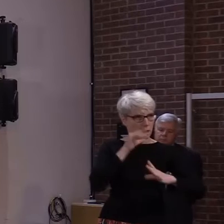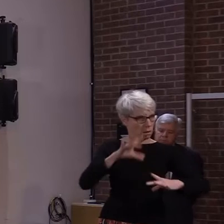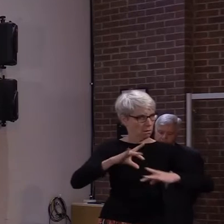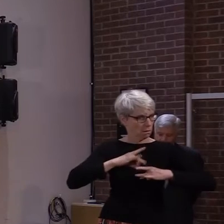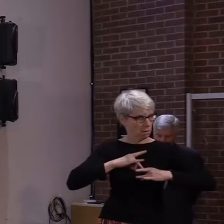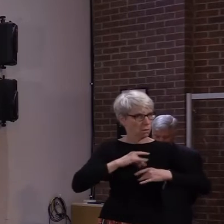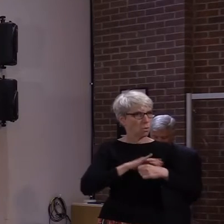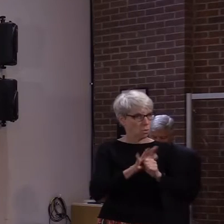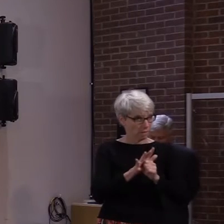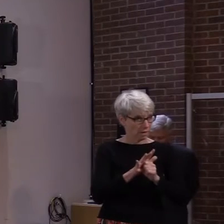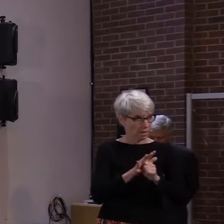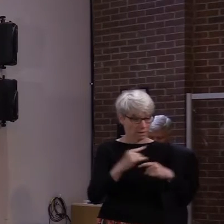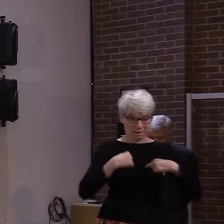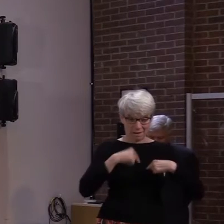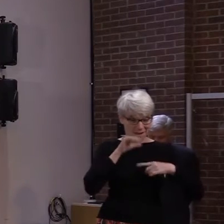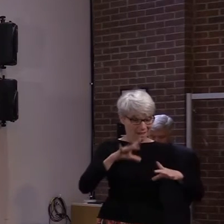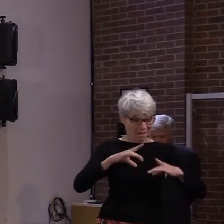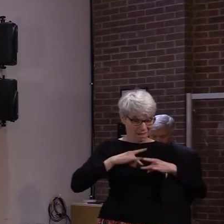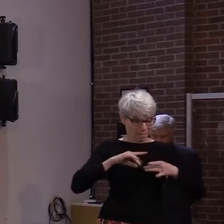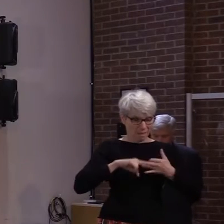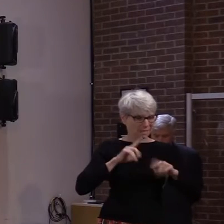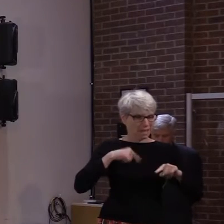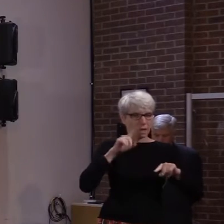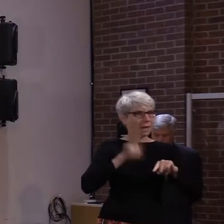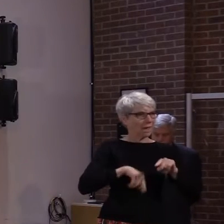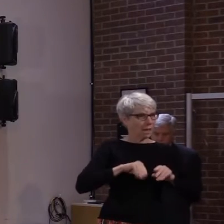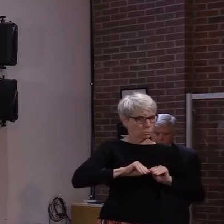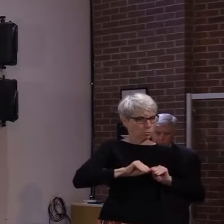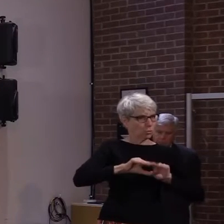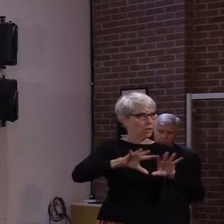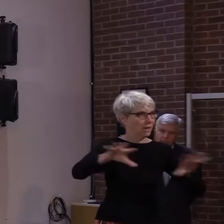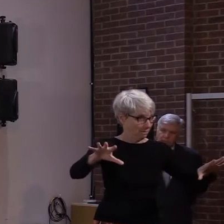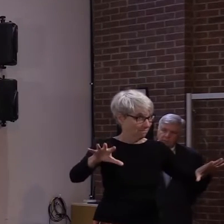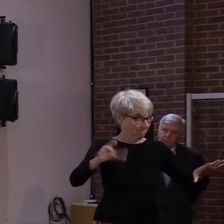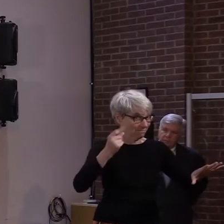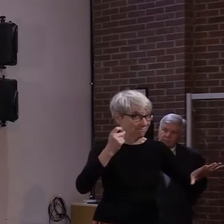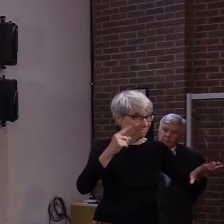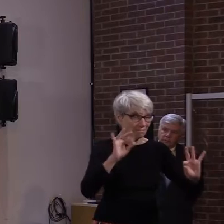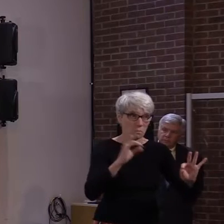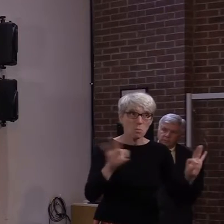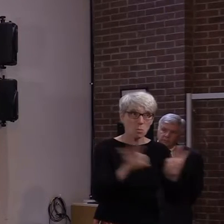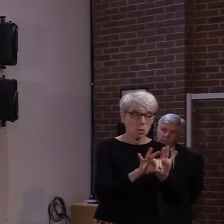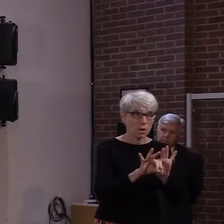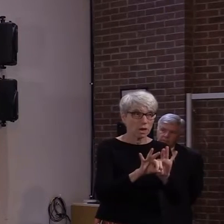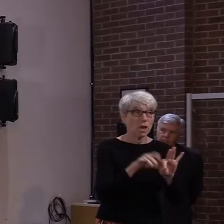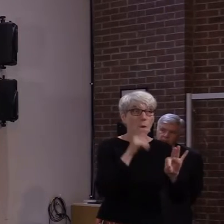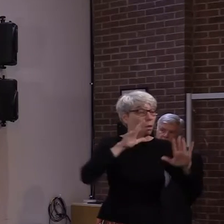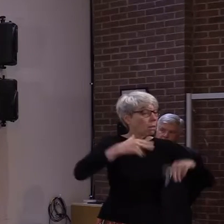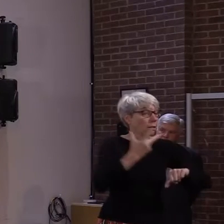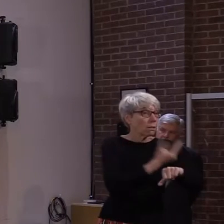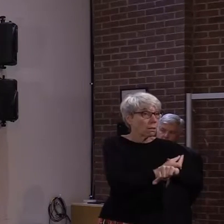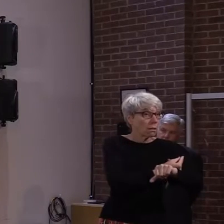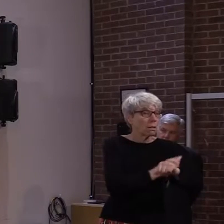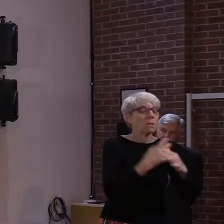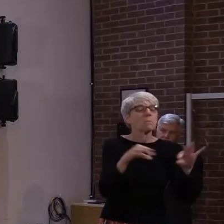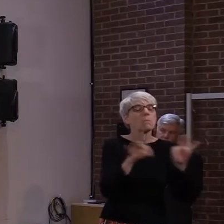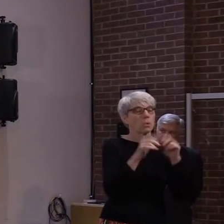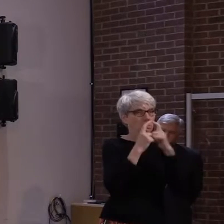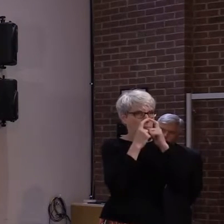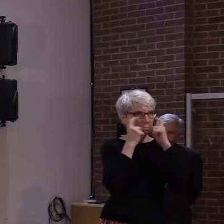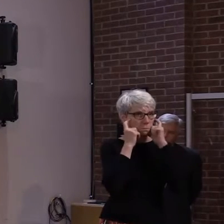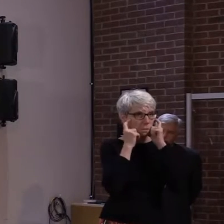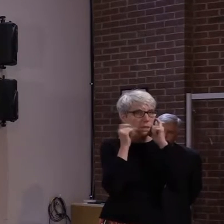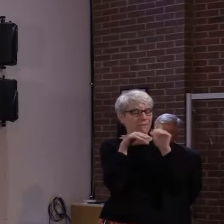virus from spreading to others. If you are unvaccinated, you should wear a mask in public indoor